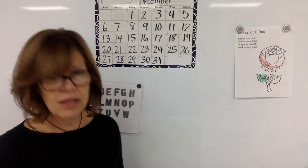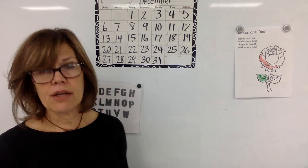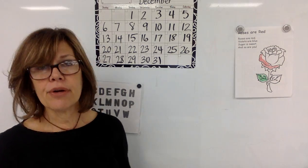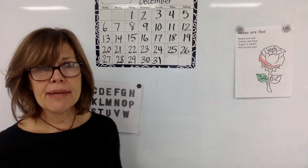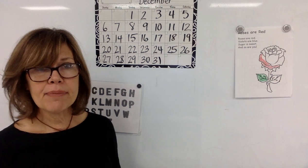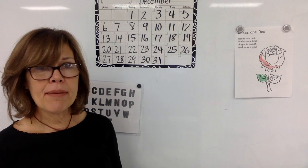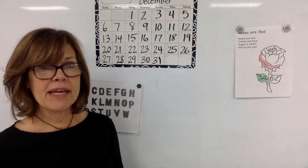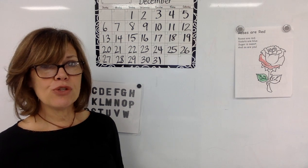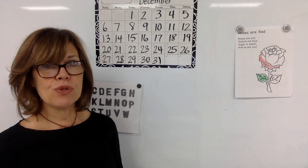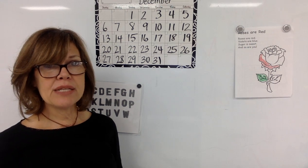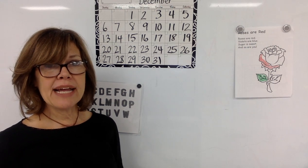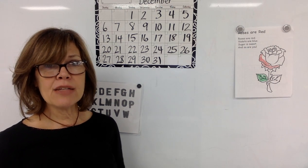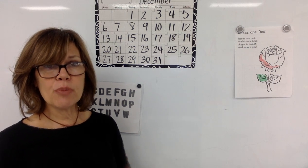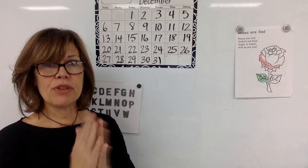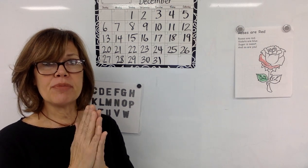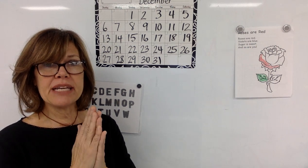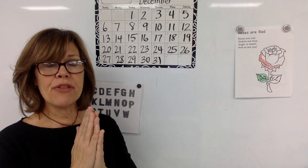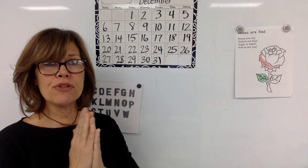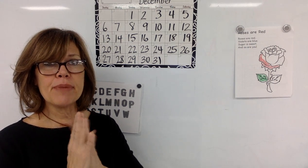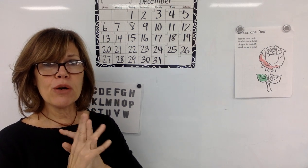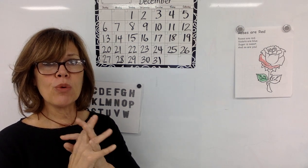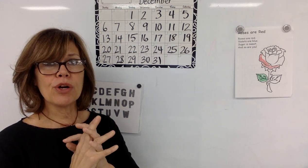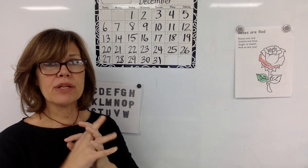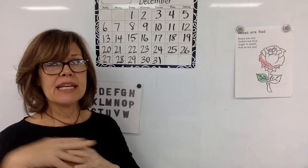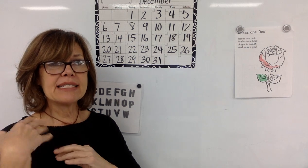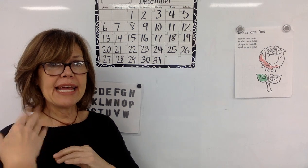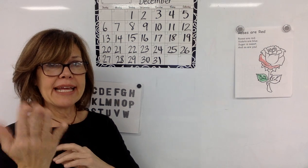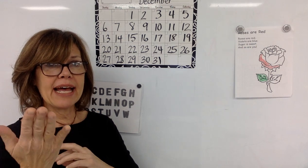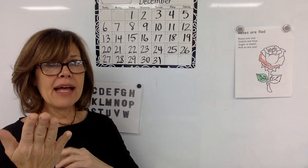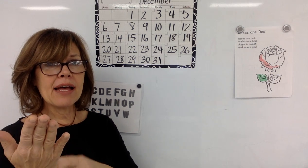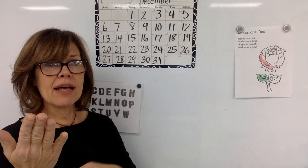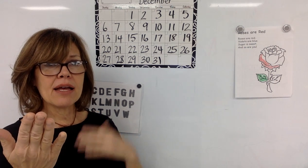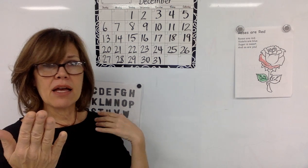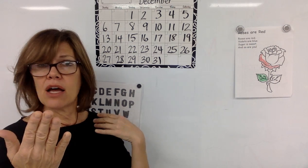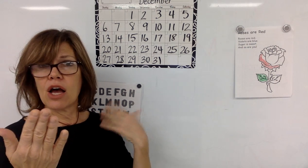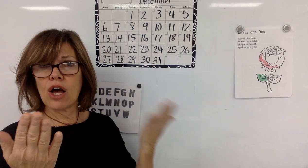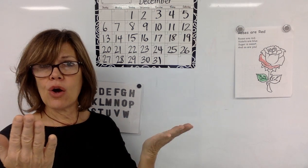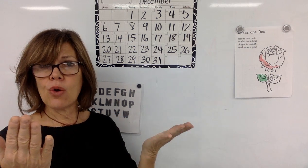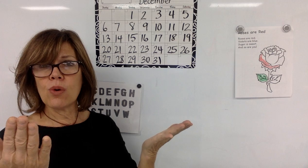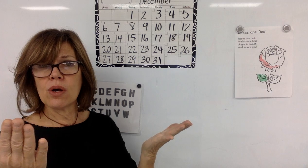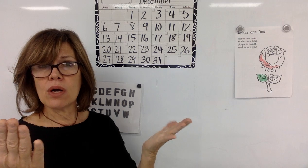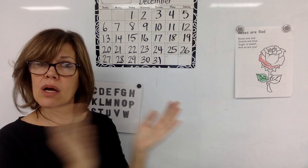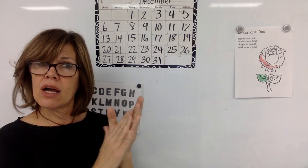All right, I make two sounds. We put them together to make a word. Say ga, o,